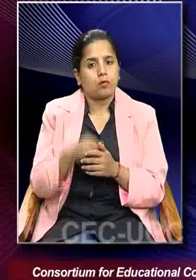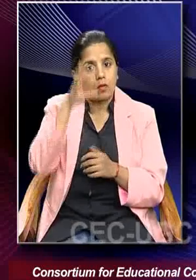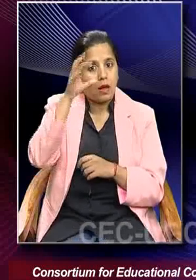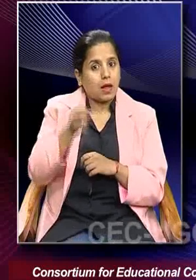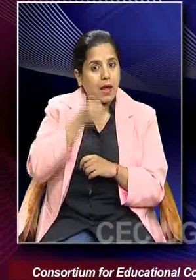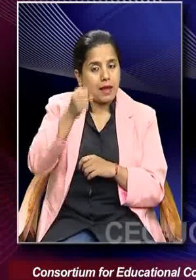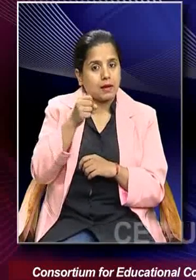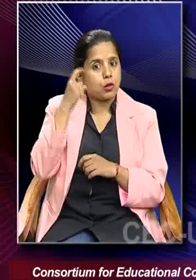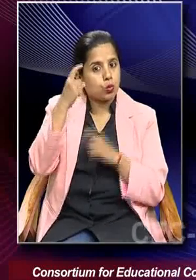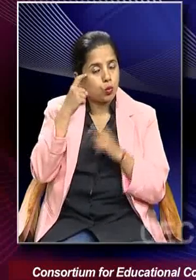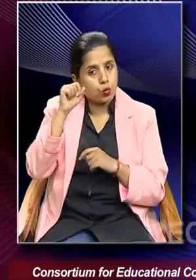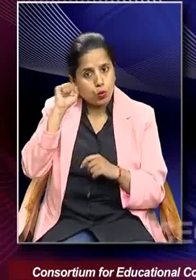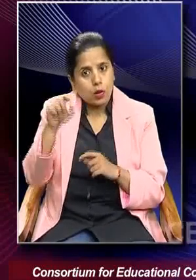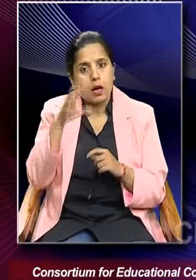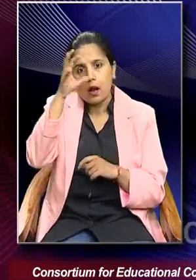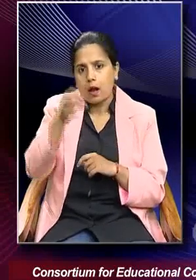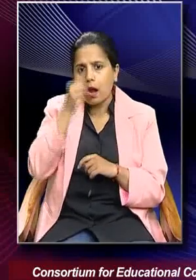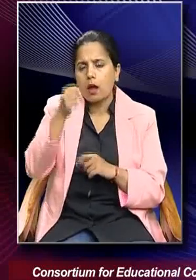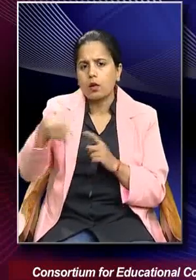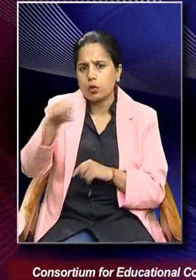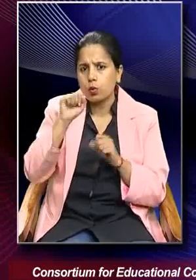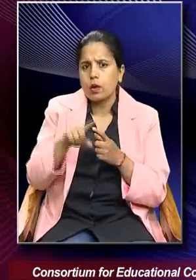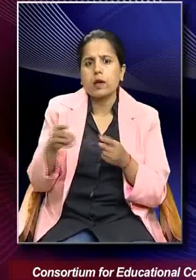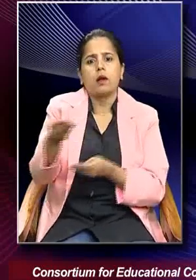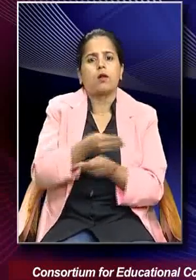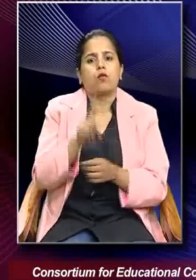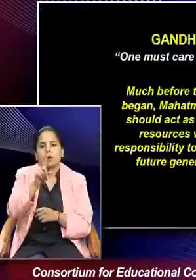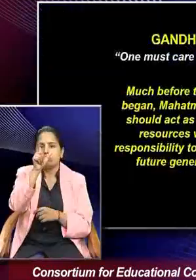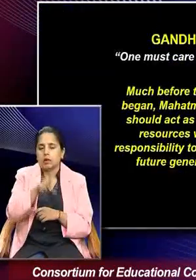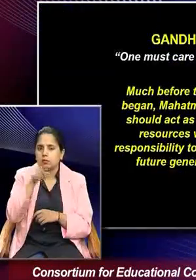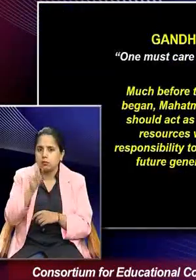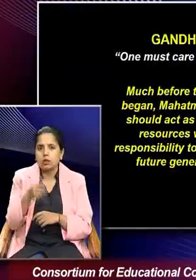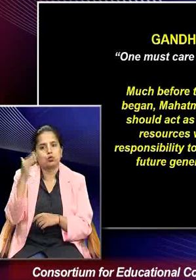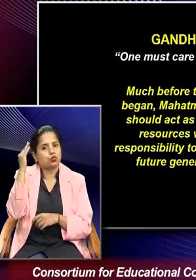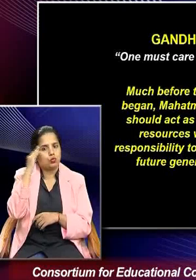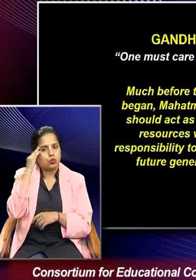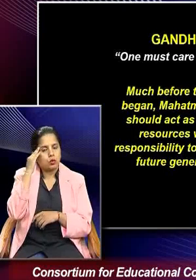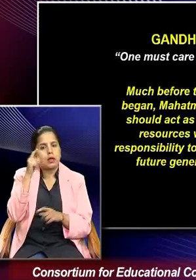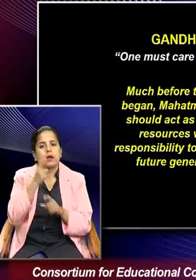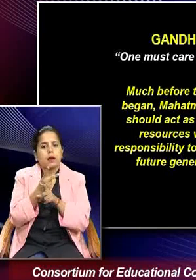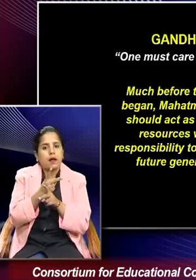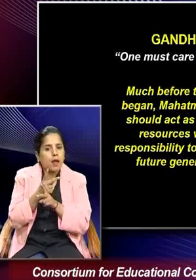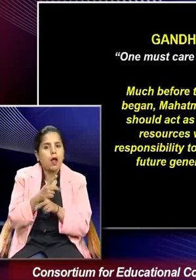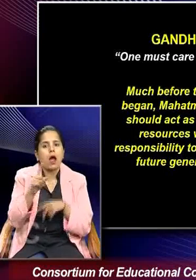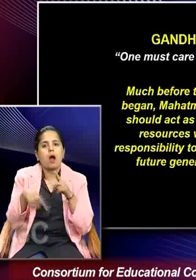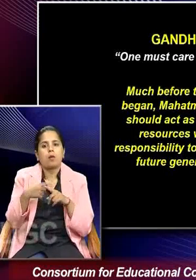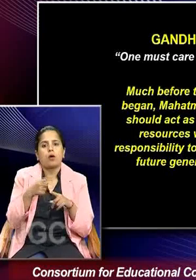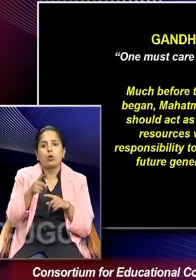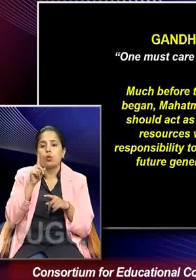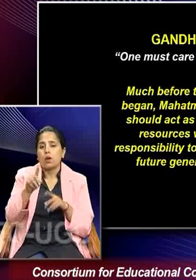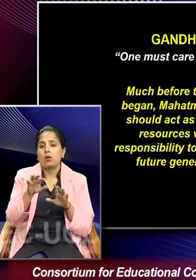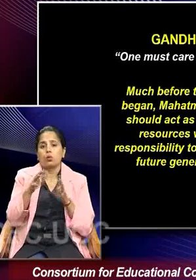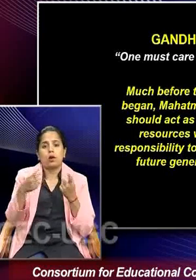Gandhian thoughts or Gandhian economics perceives that one must care about the world one will not